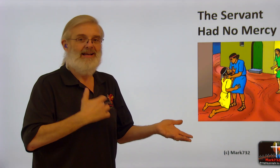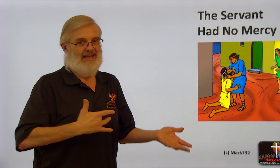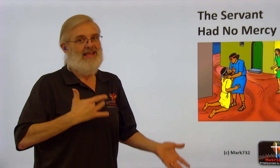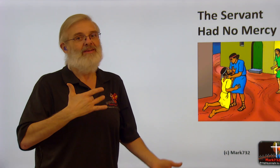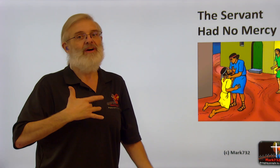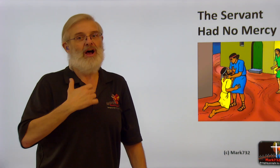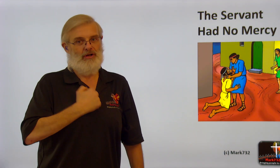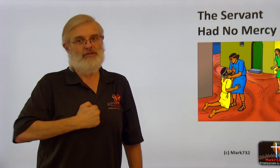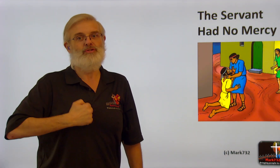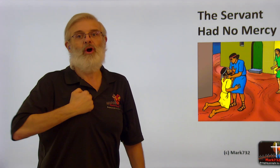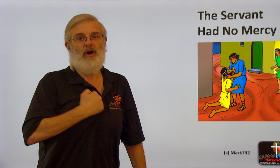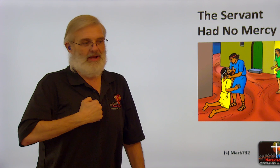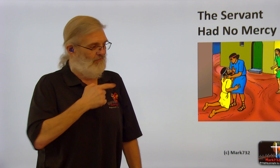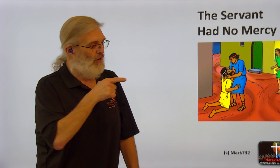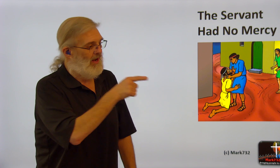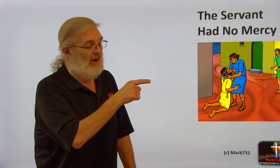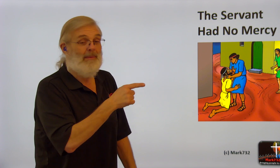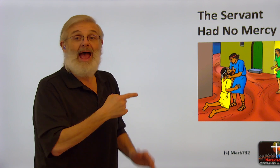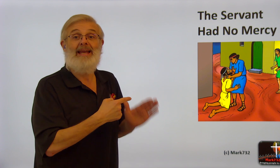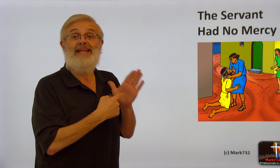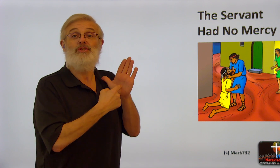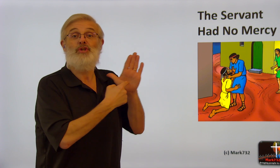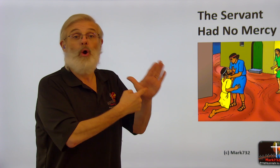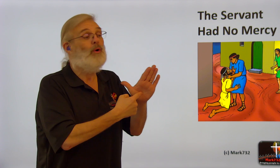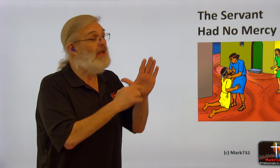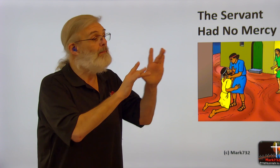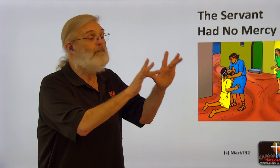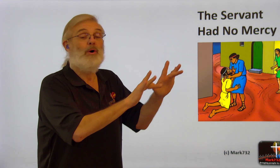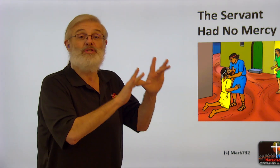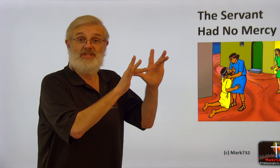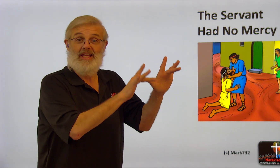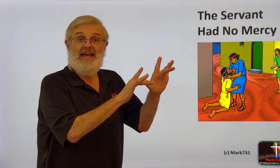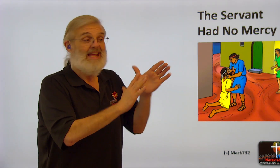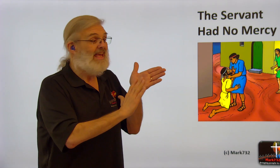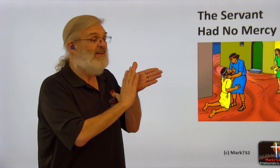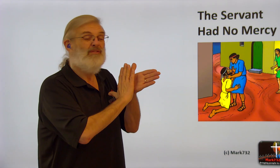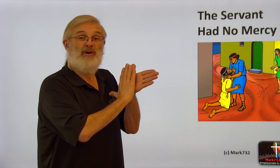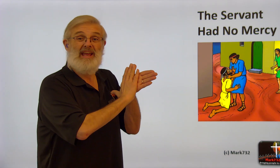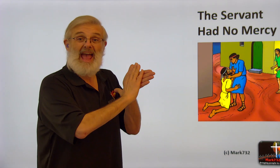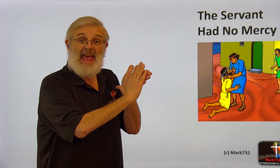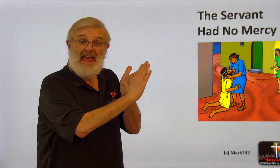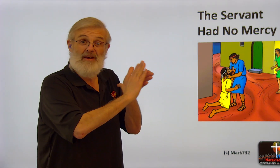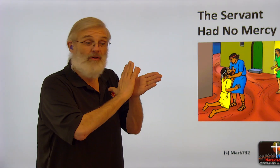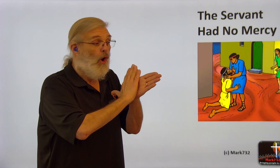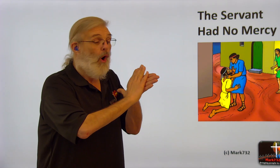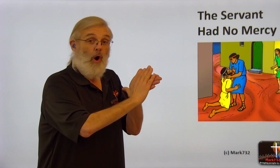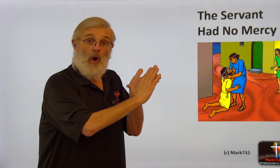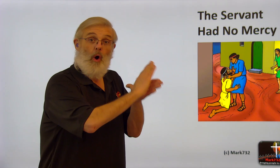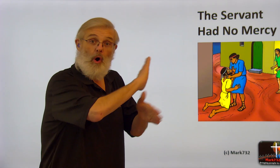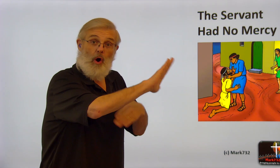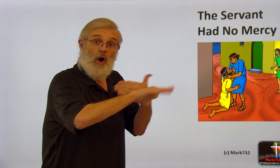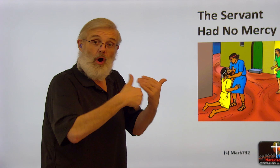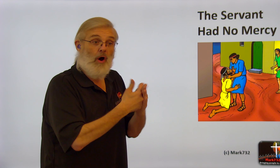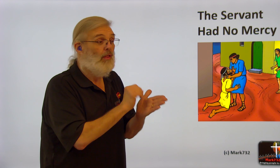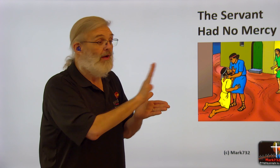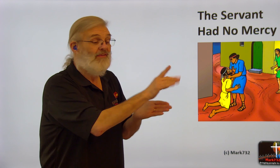he felt sorry for him and he showed him mercy. He forgave all of